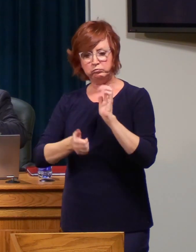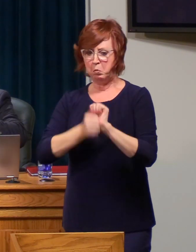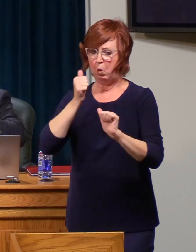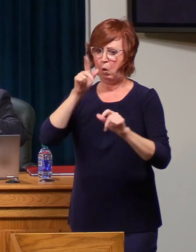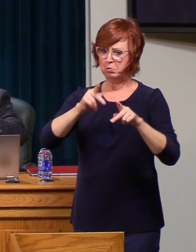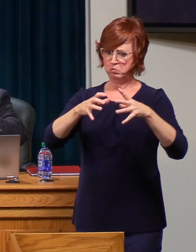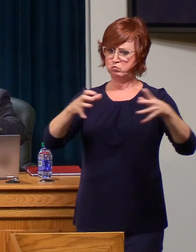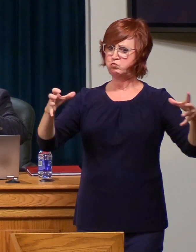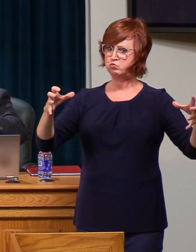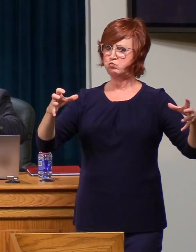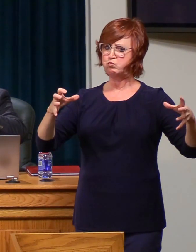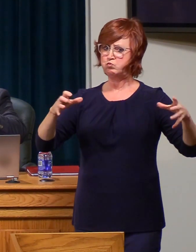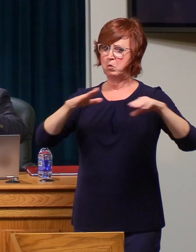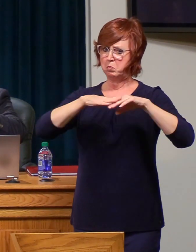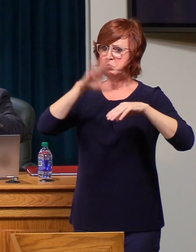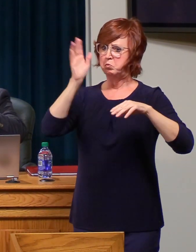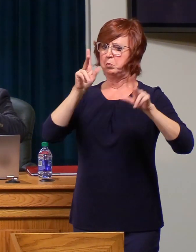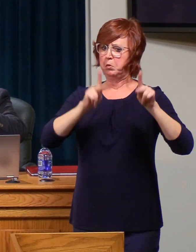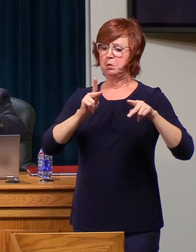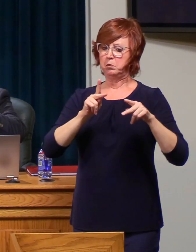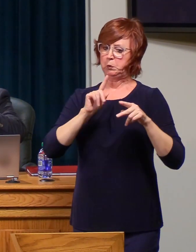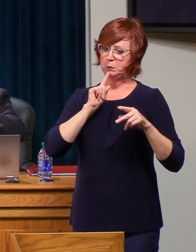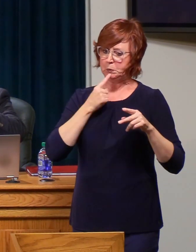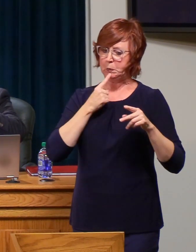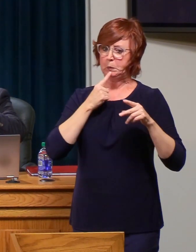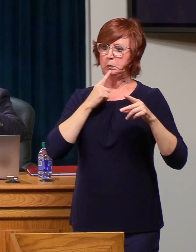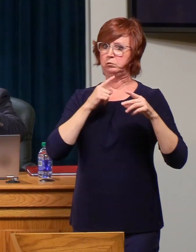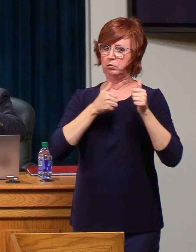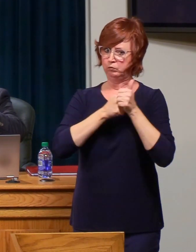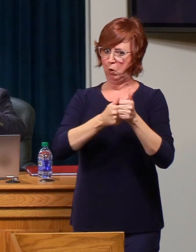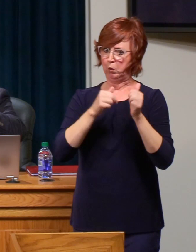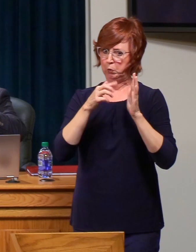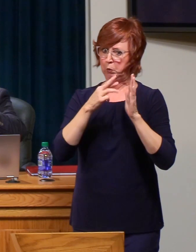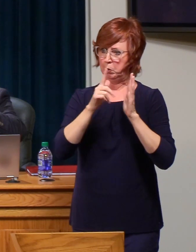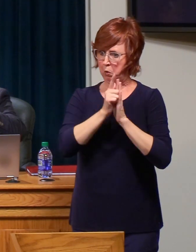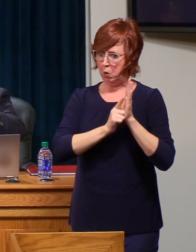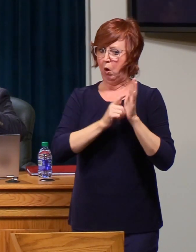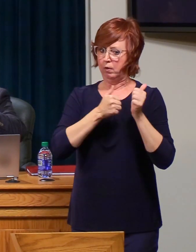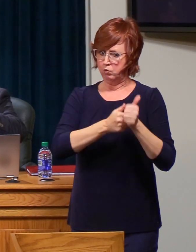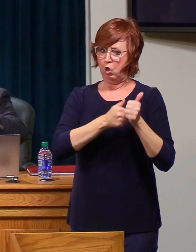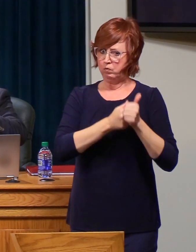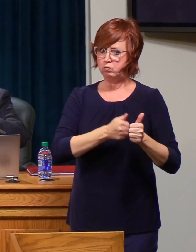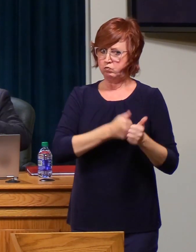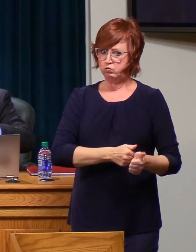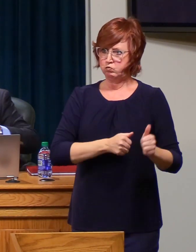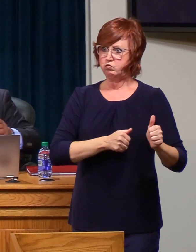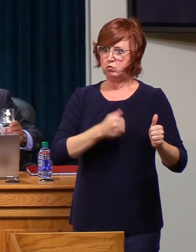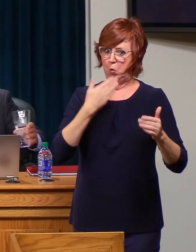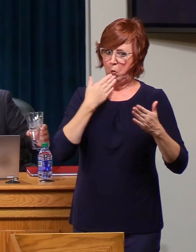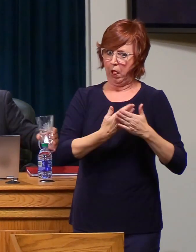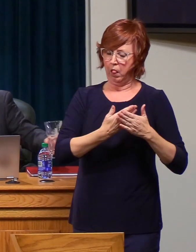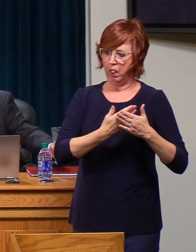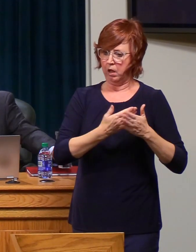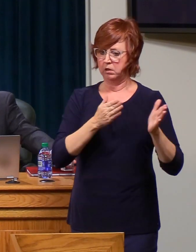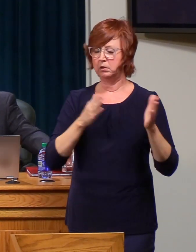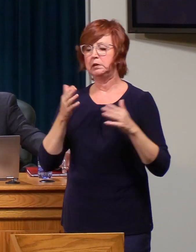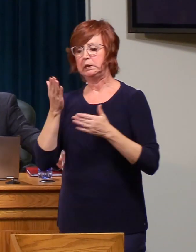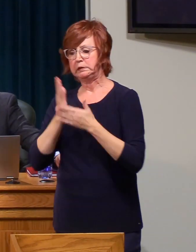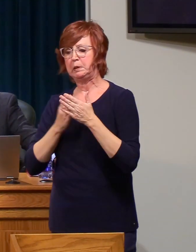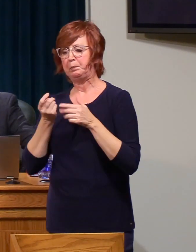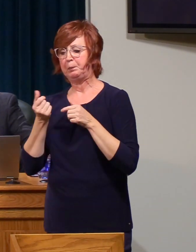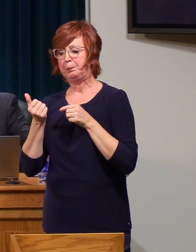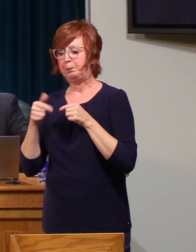personal responsibility very seriously and they are following these orders. But there are a few who are not. And I am